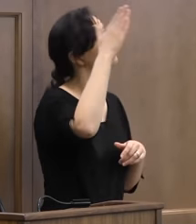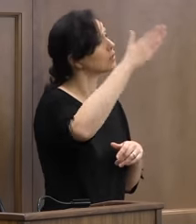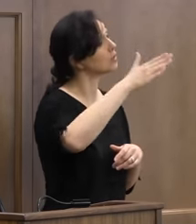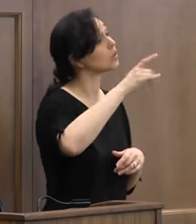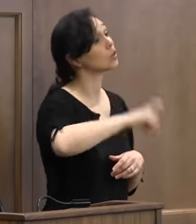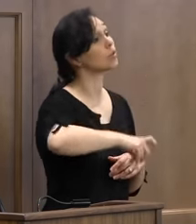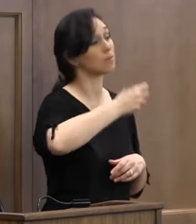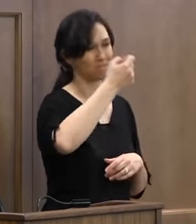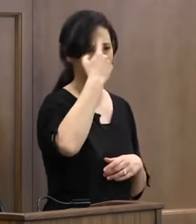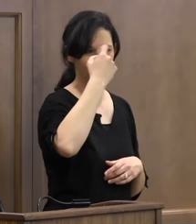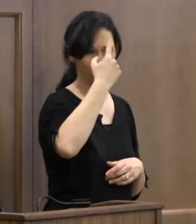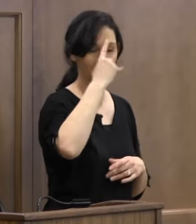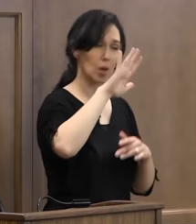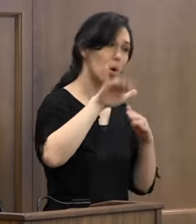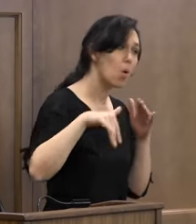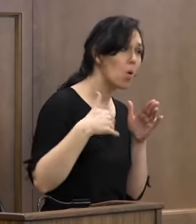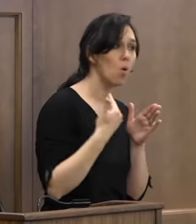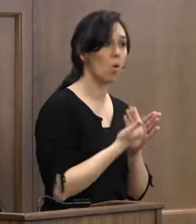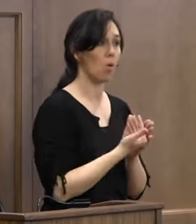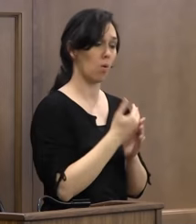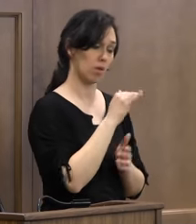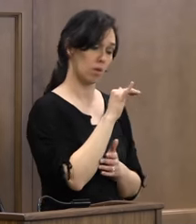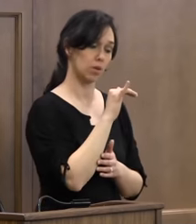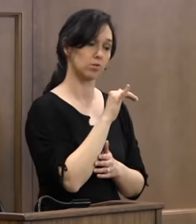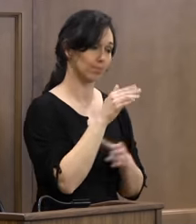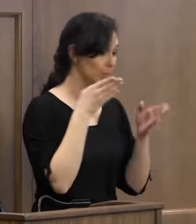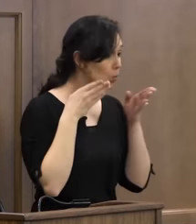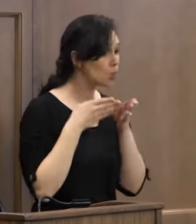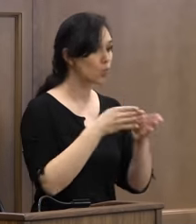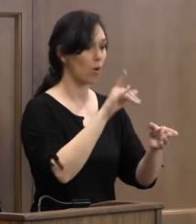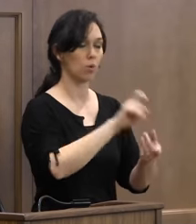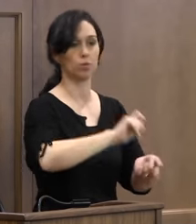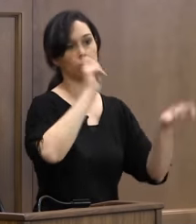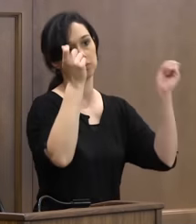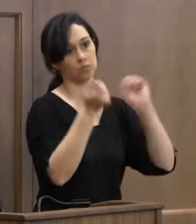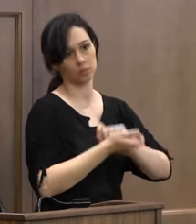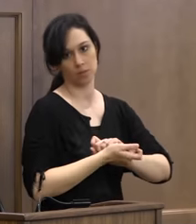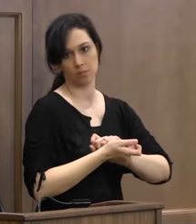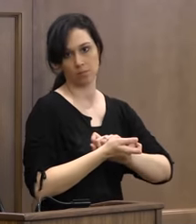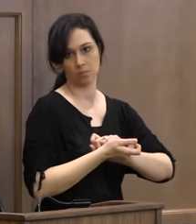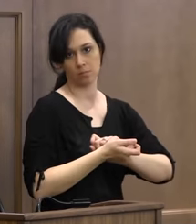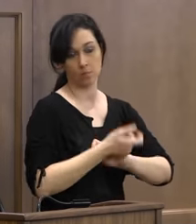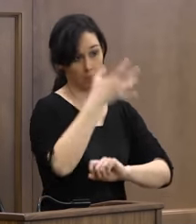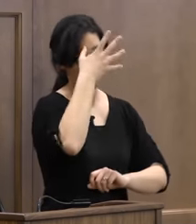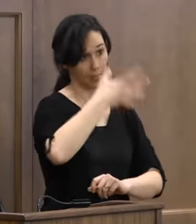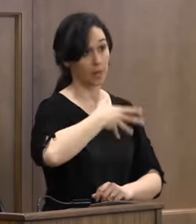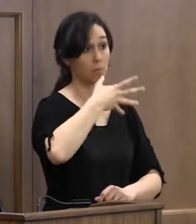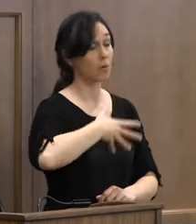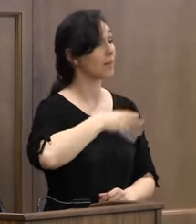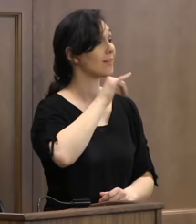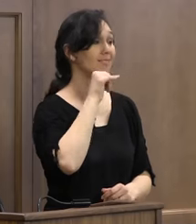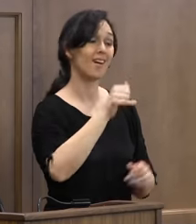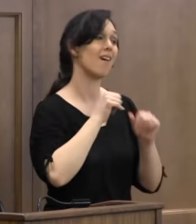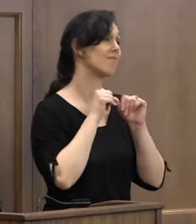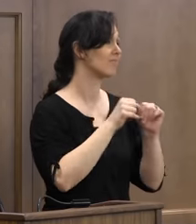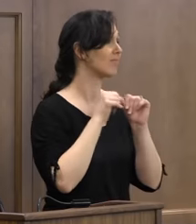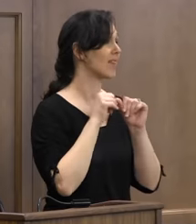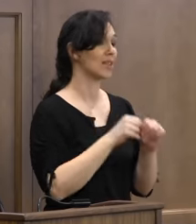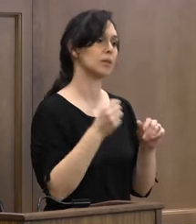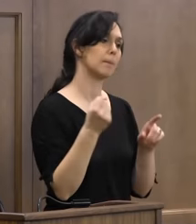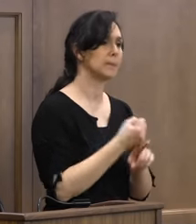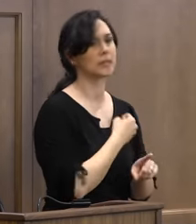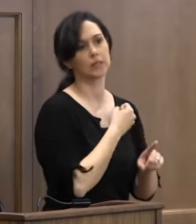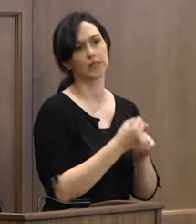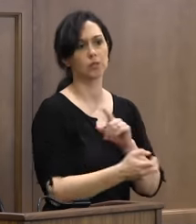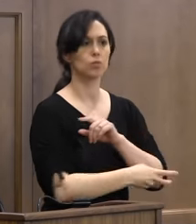see that the whole Jericho road must be transformed so that men and women will not be constantly beaten and